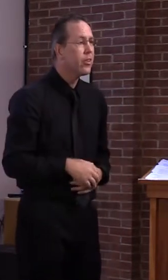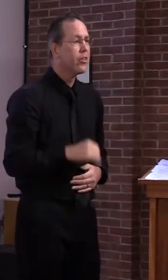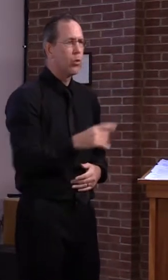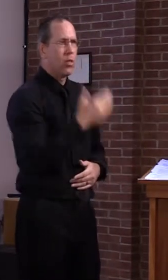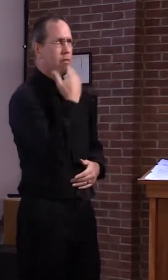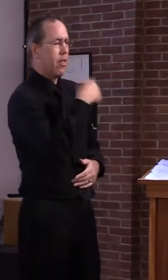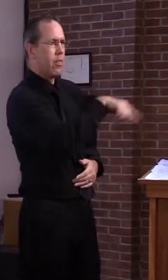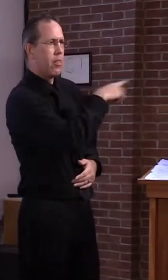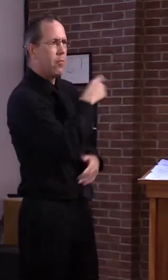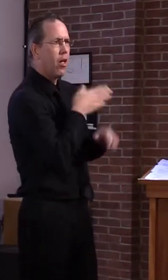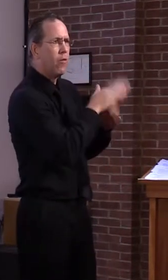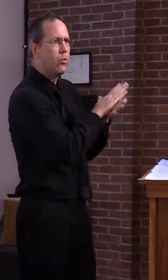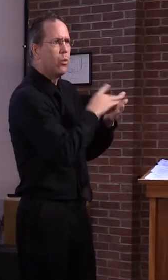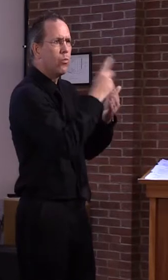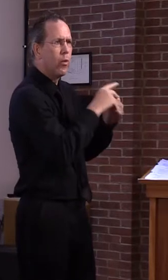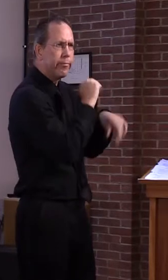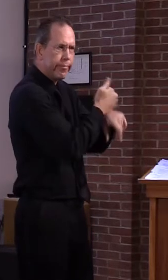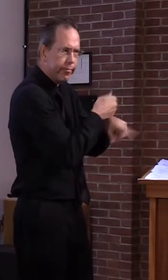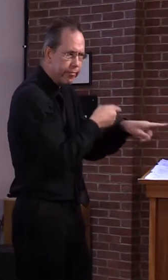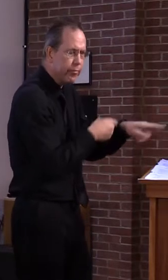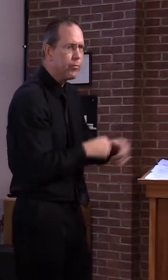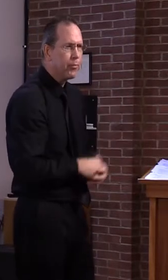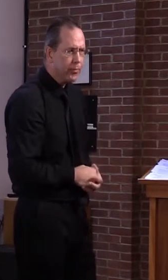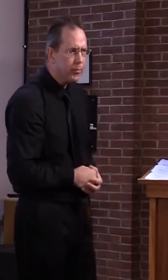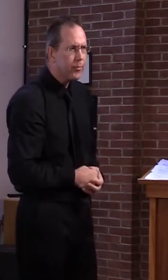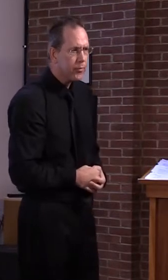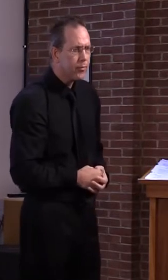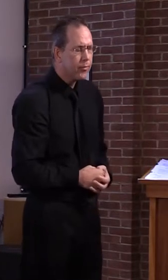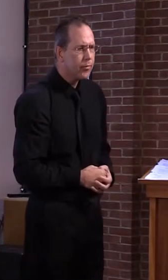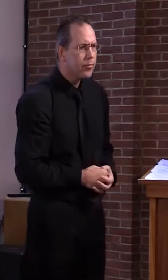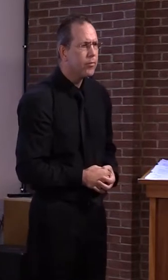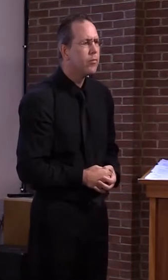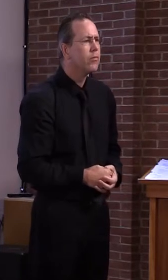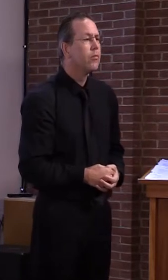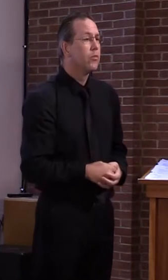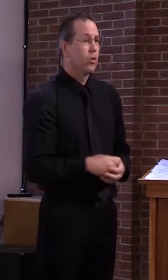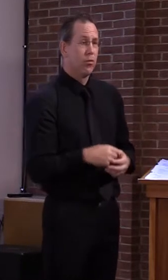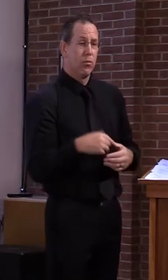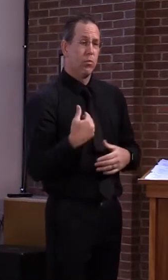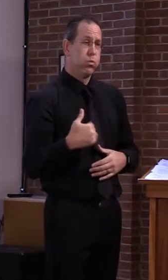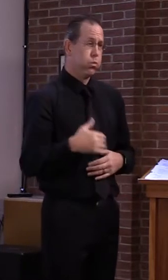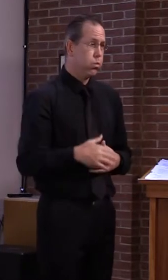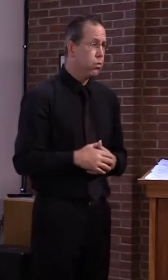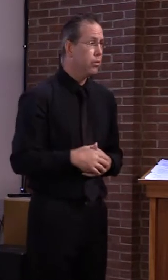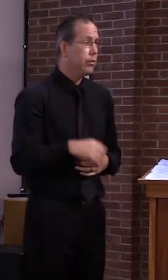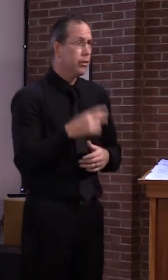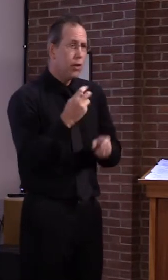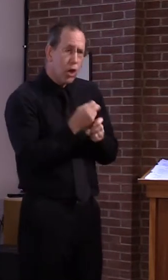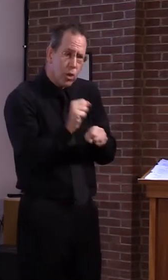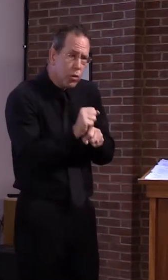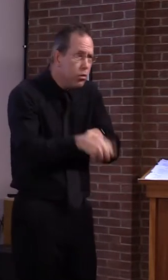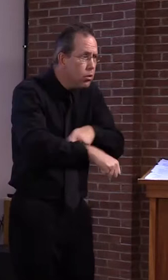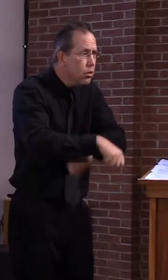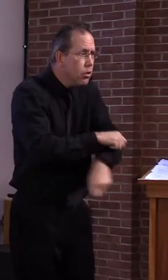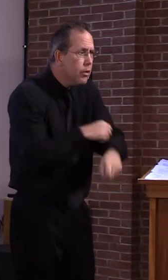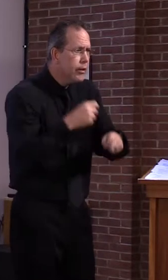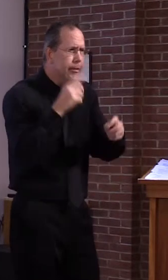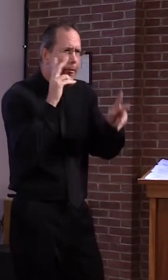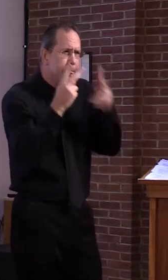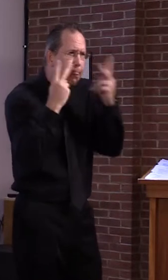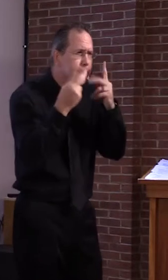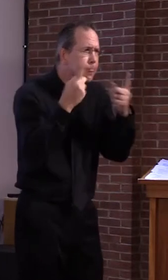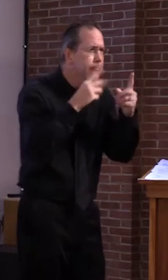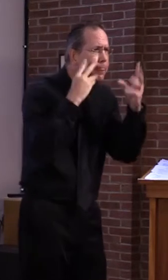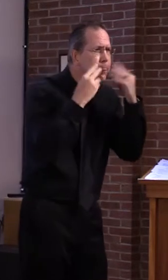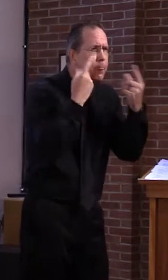us on this endeavor. The hard work and expertise they have brought to the table